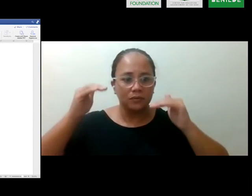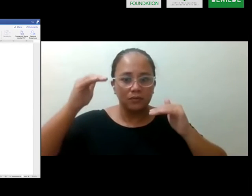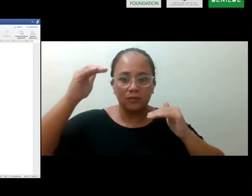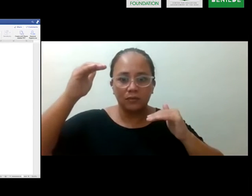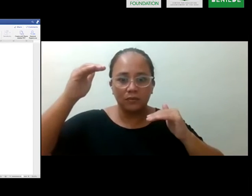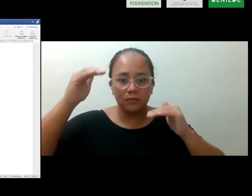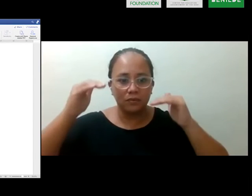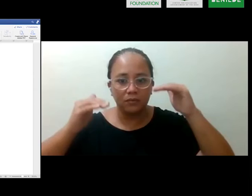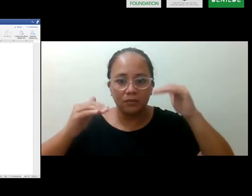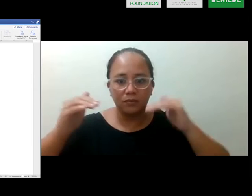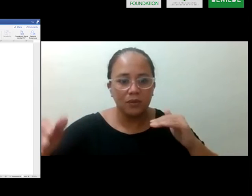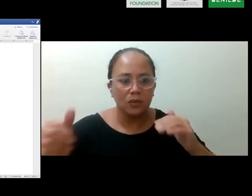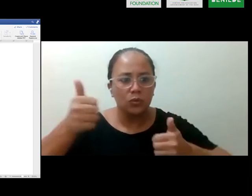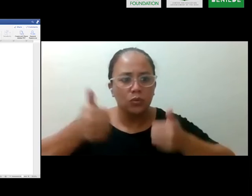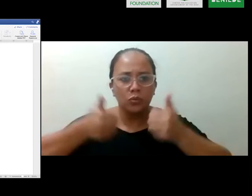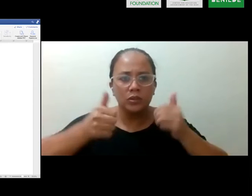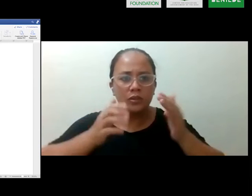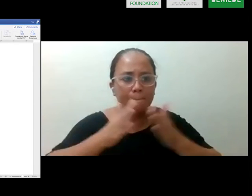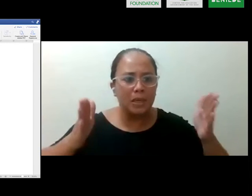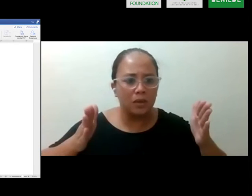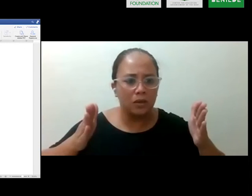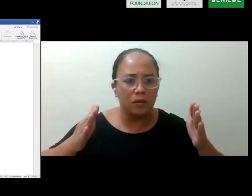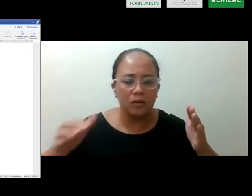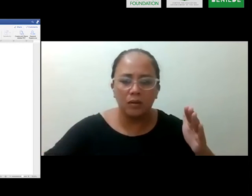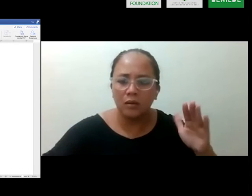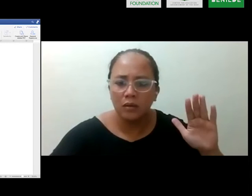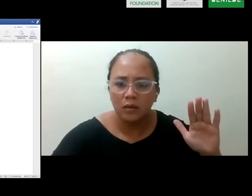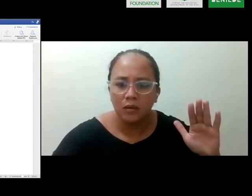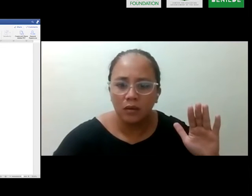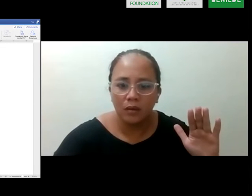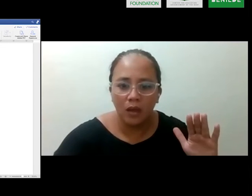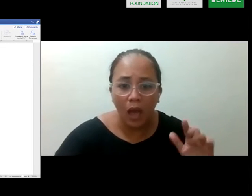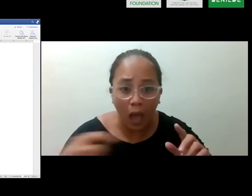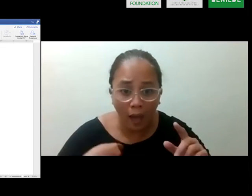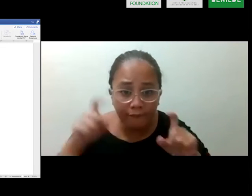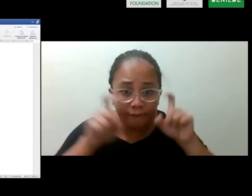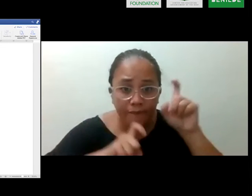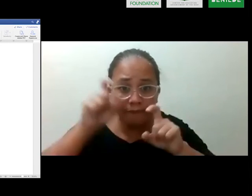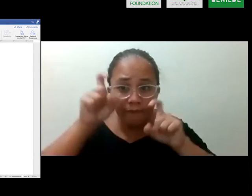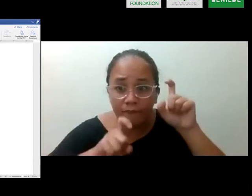Which is bigger sign. You have facial expression on that?